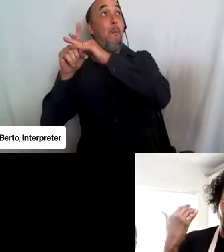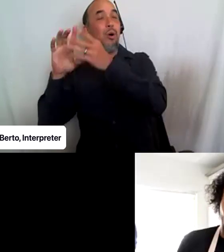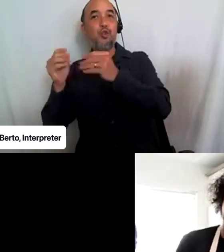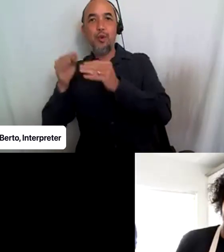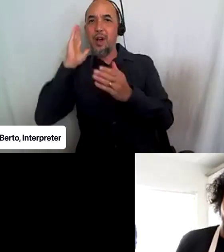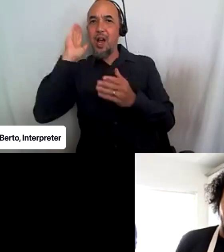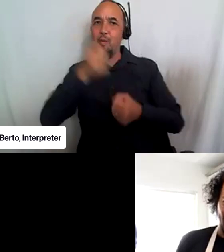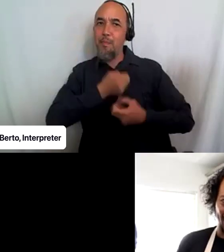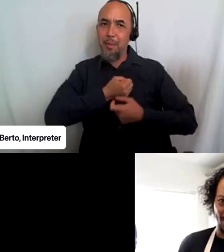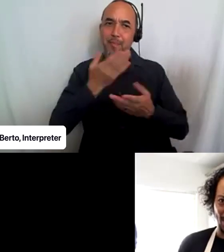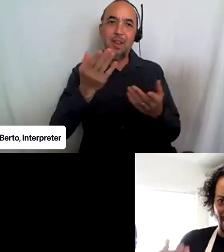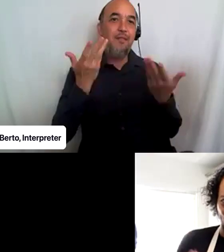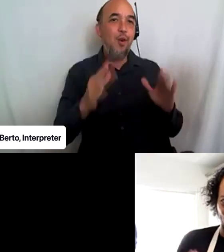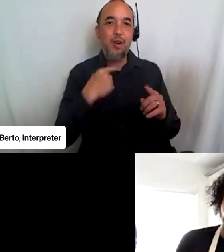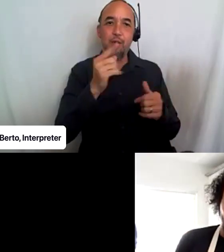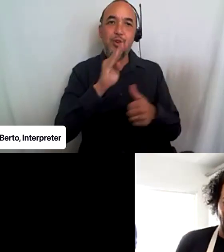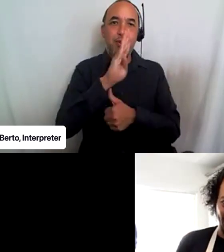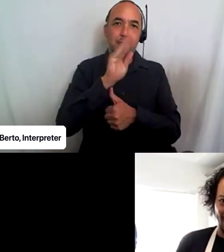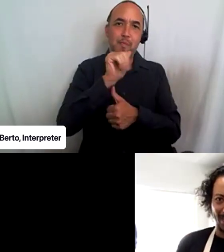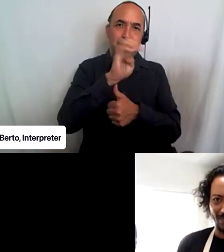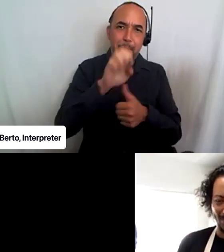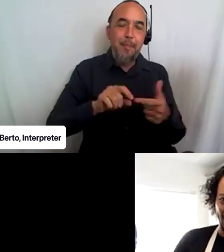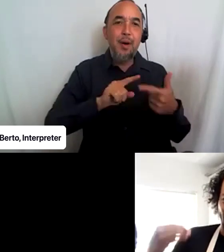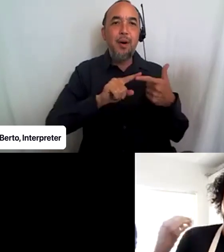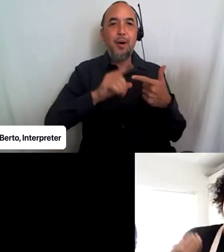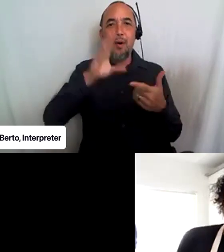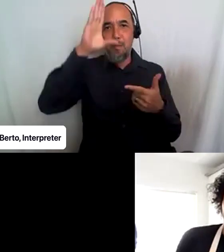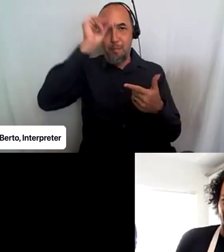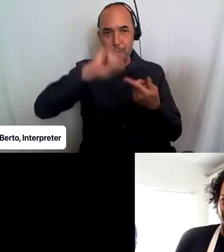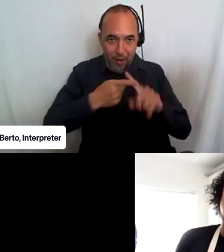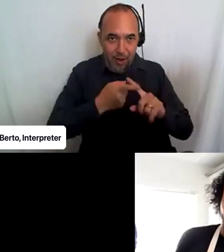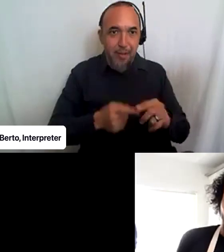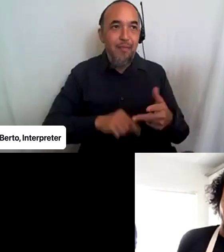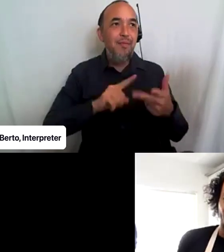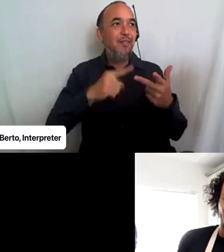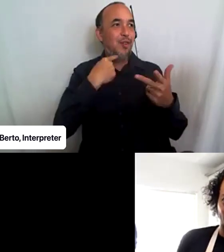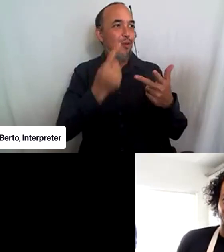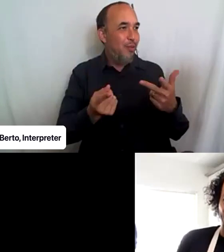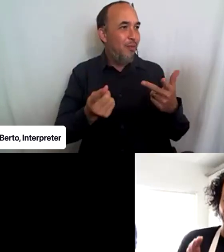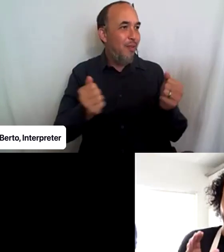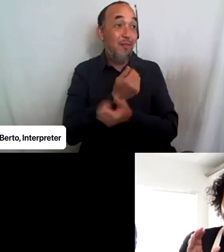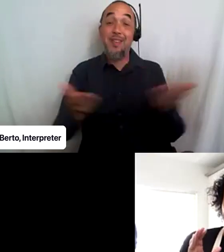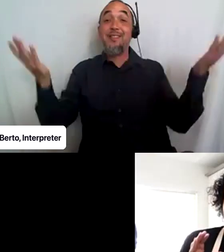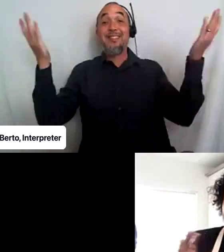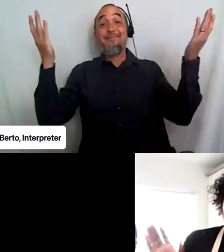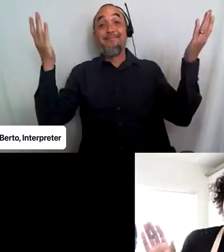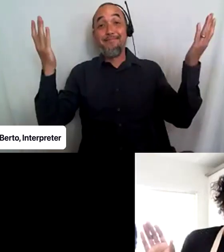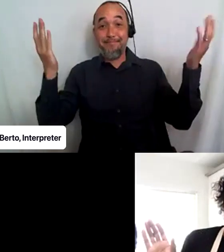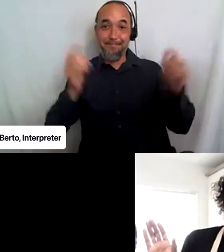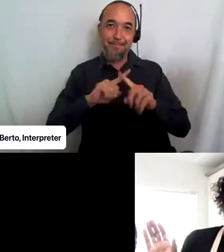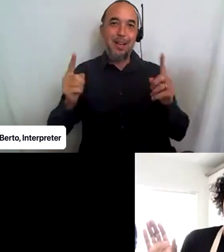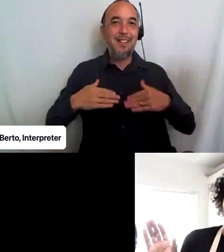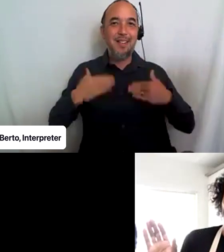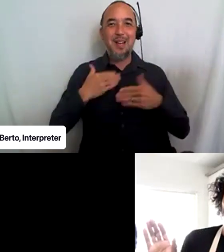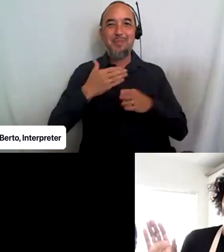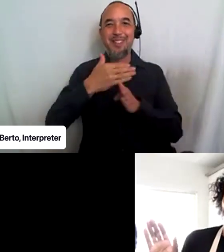guys Babe, I've given you guys Boyfriend, I've given you guys everything. So I'm happy to share anything else you